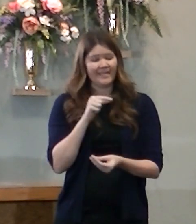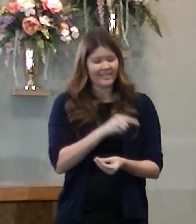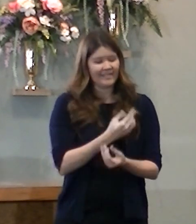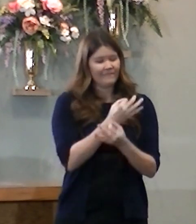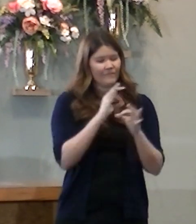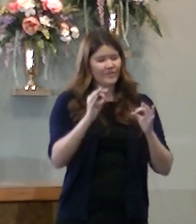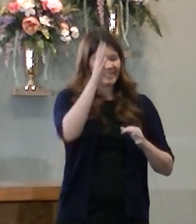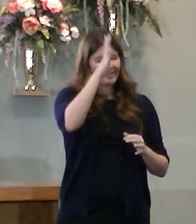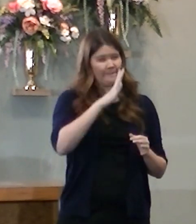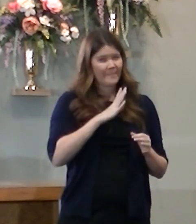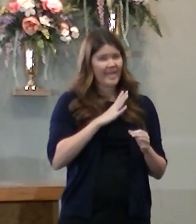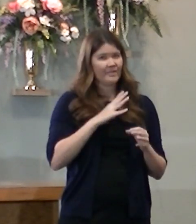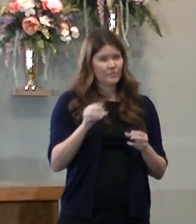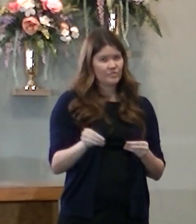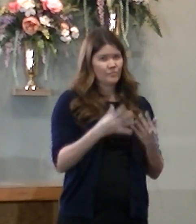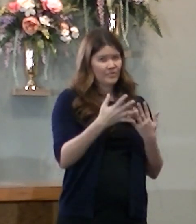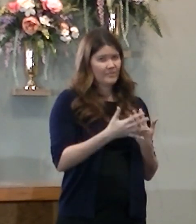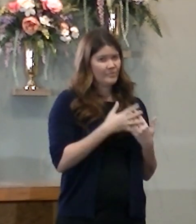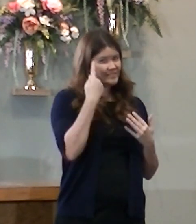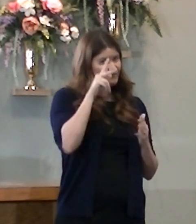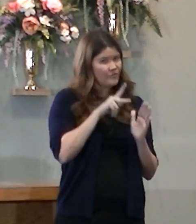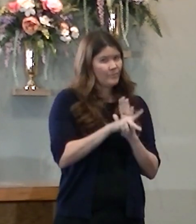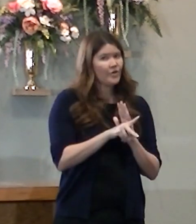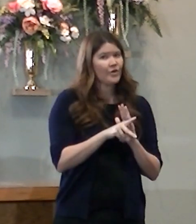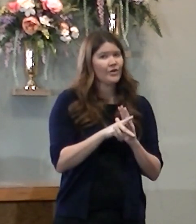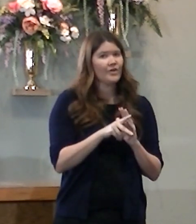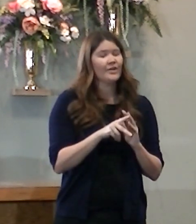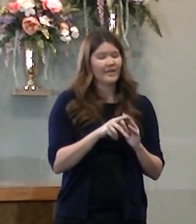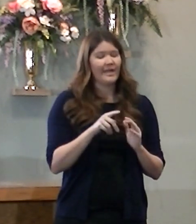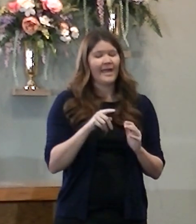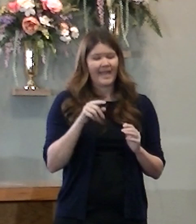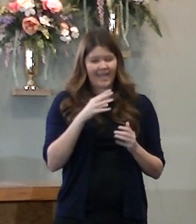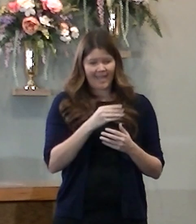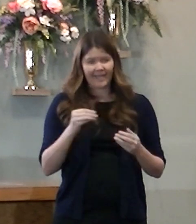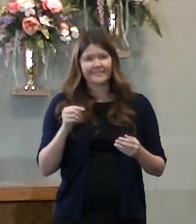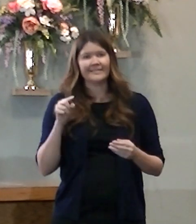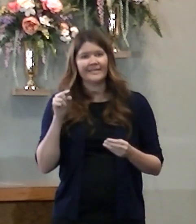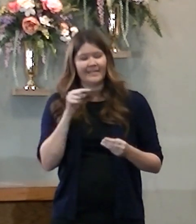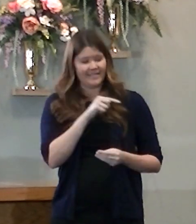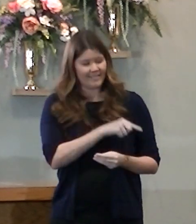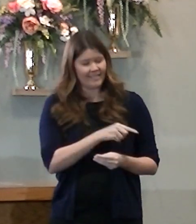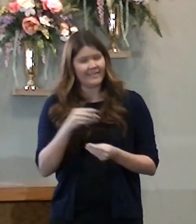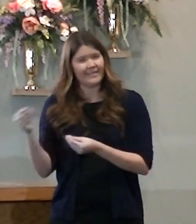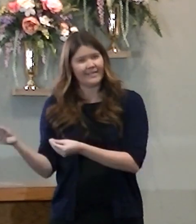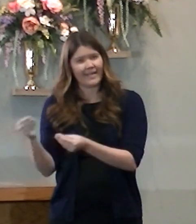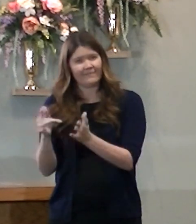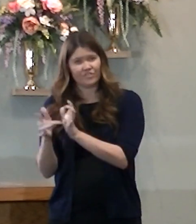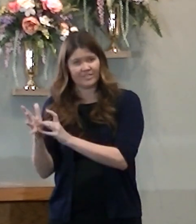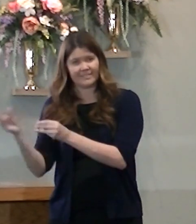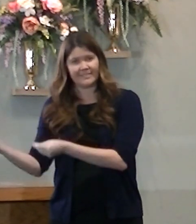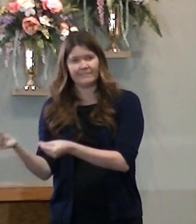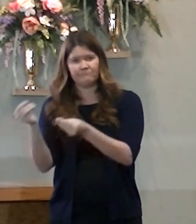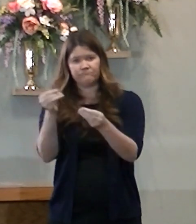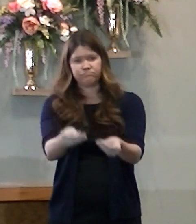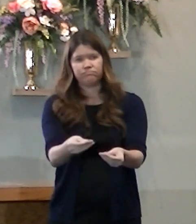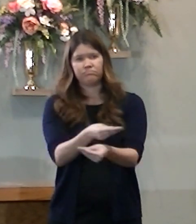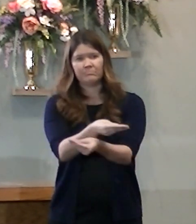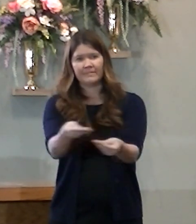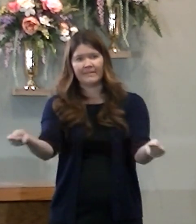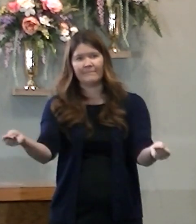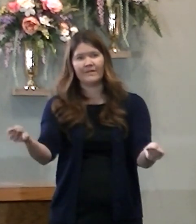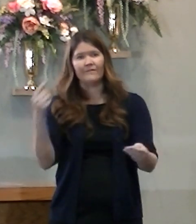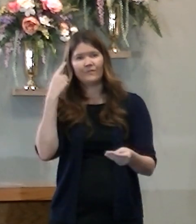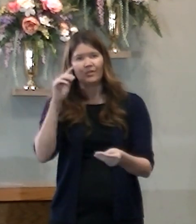thrown into prison for insurrection and murder, for whom they asked, but he delivered Jesus over to their